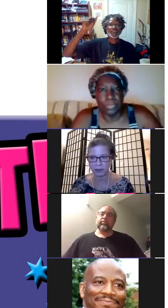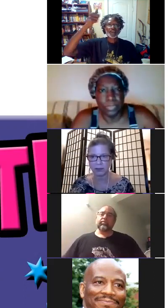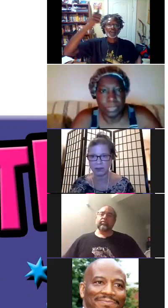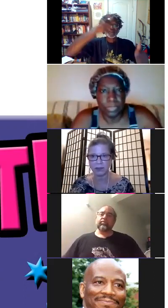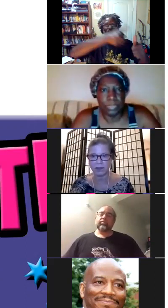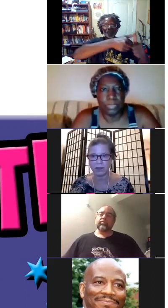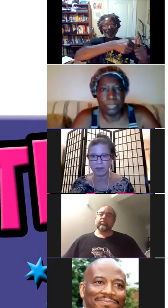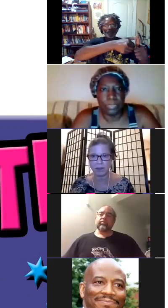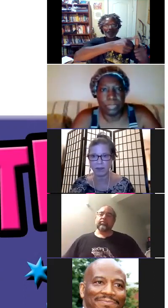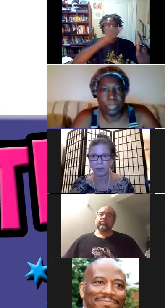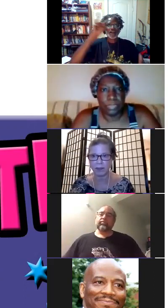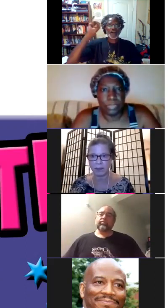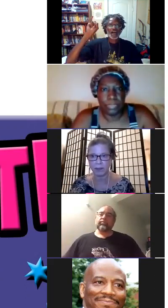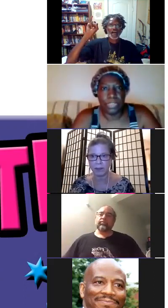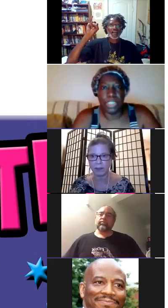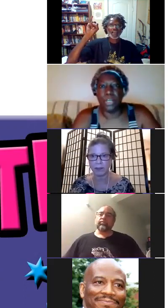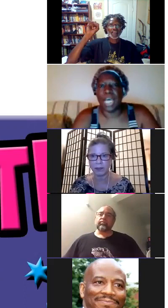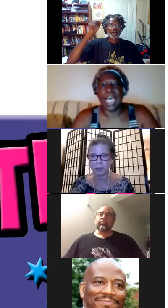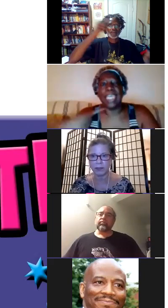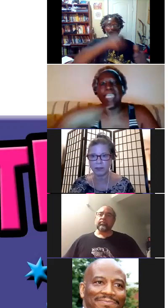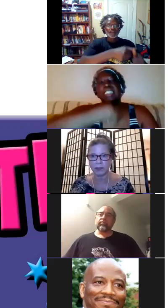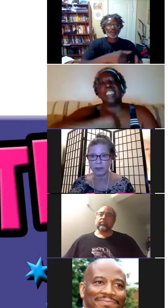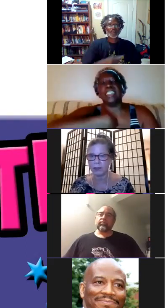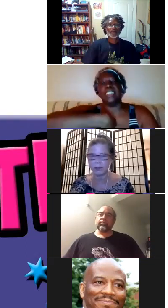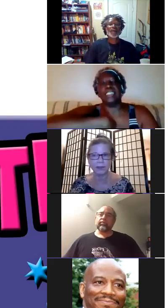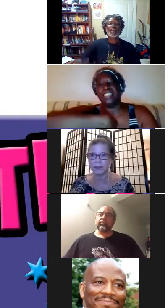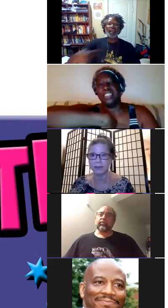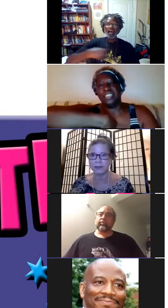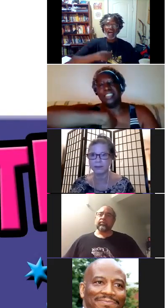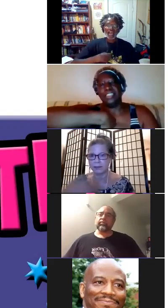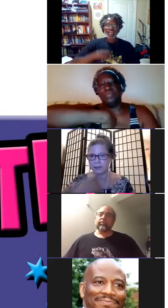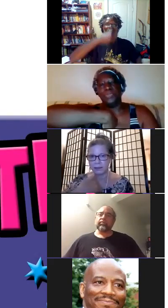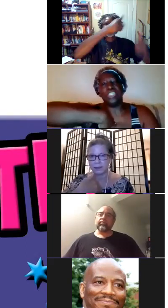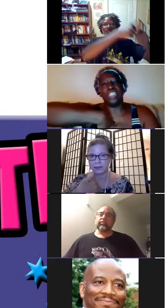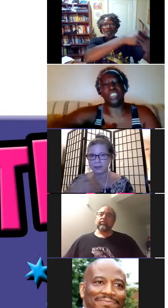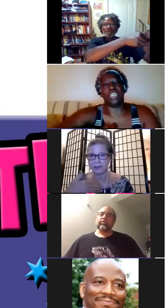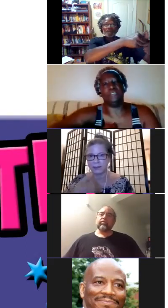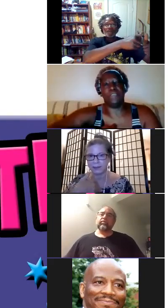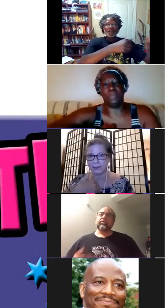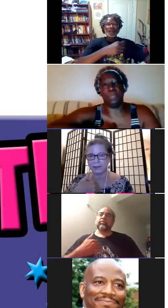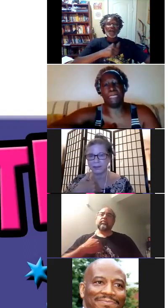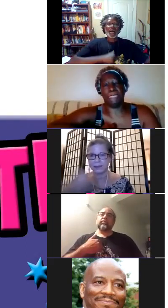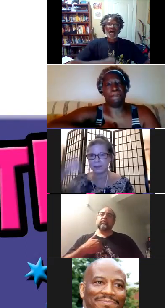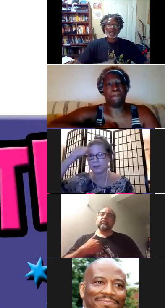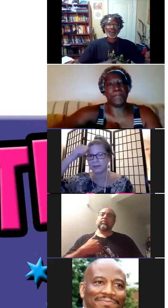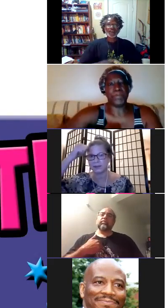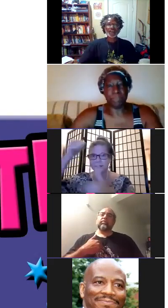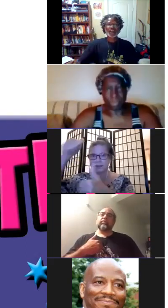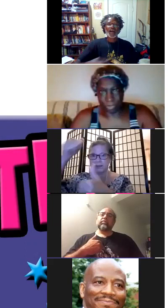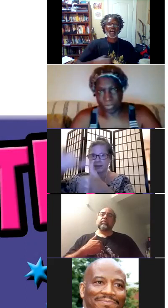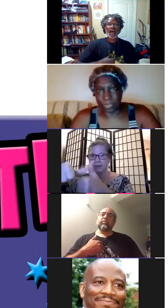I remember. No, I is this. Okay. I remember. Yourself.